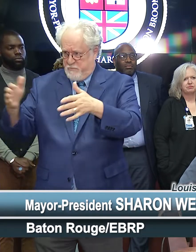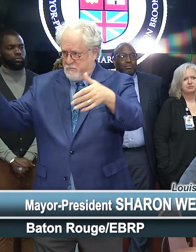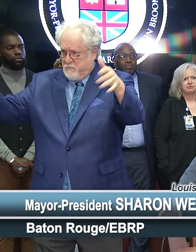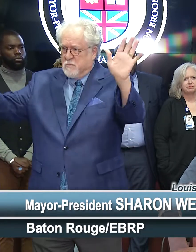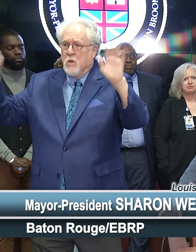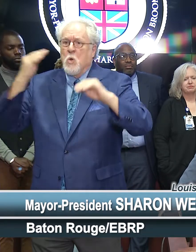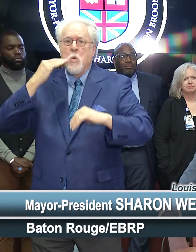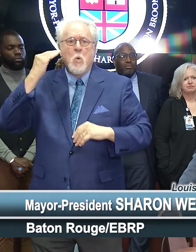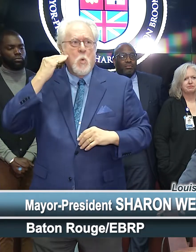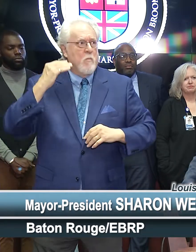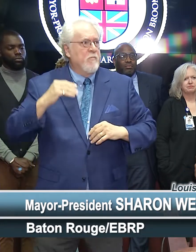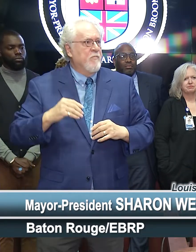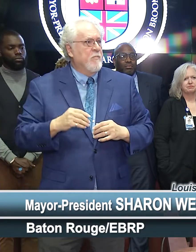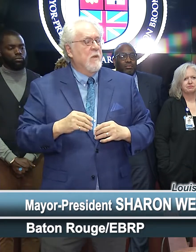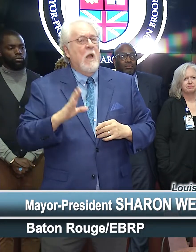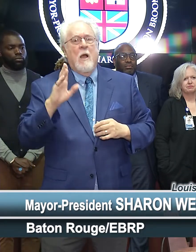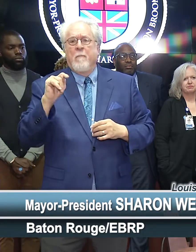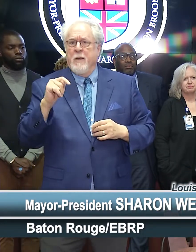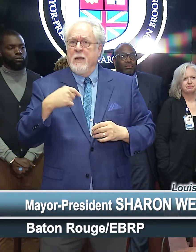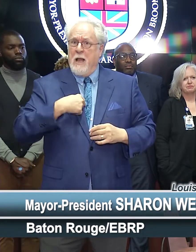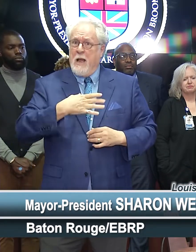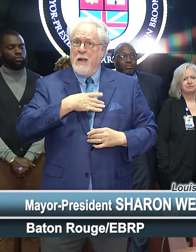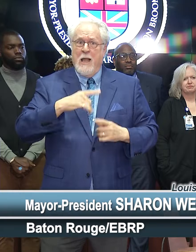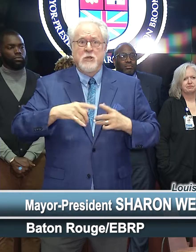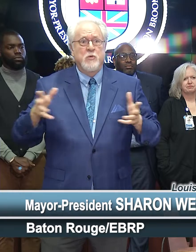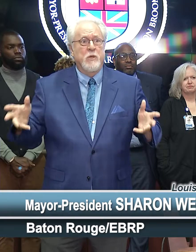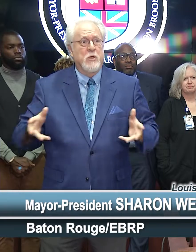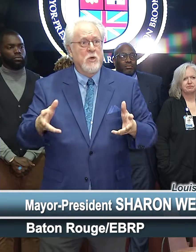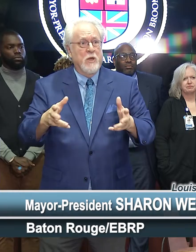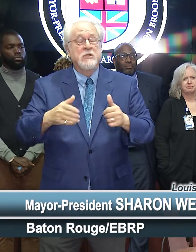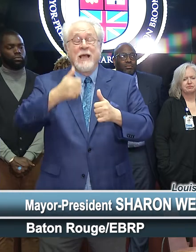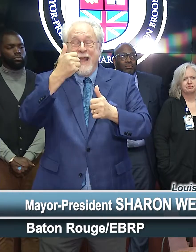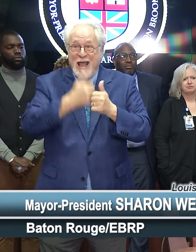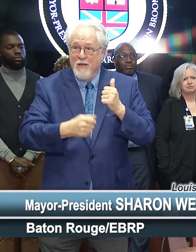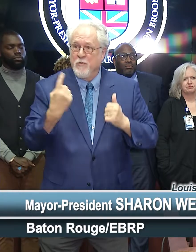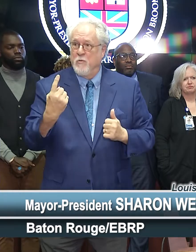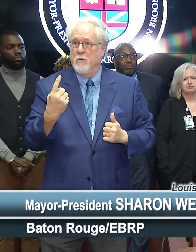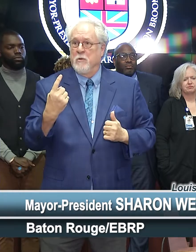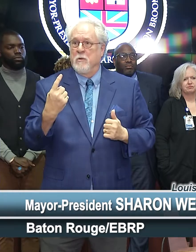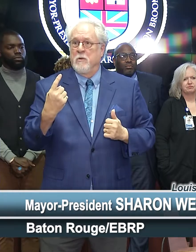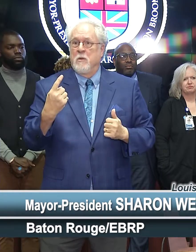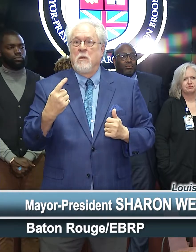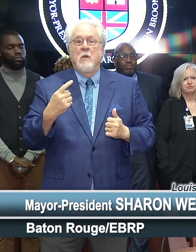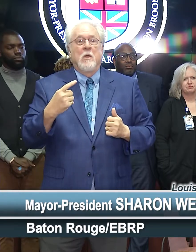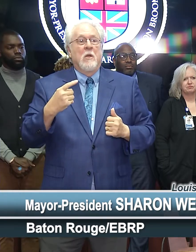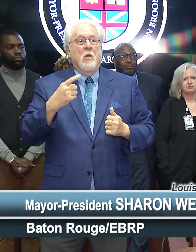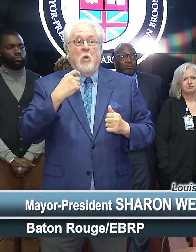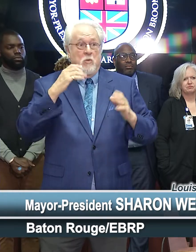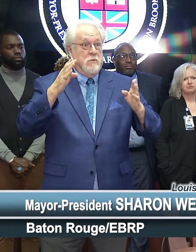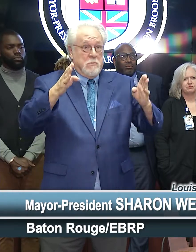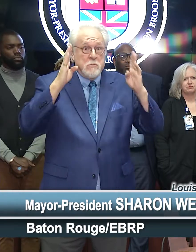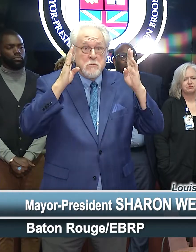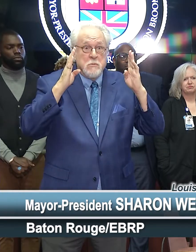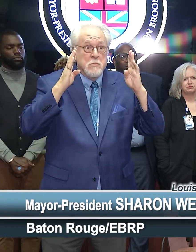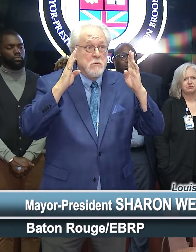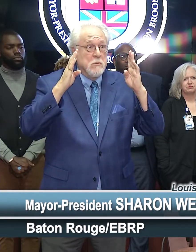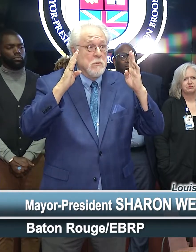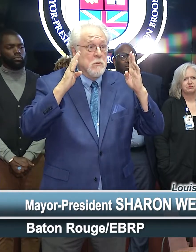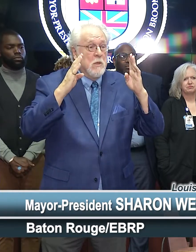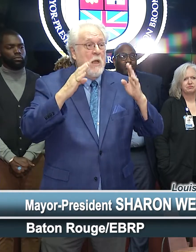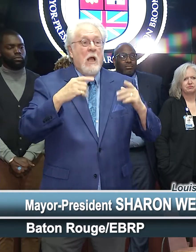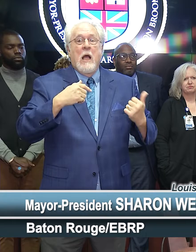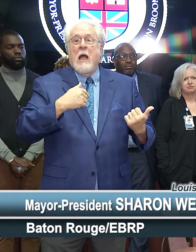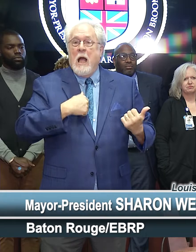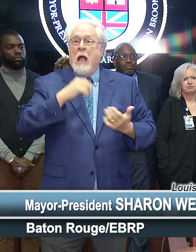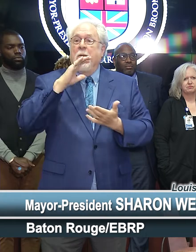group. But I would like to encourage everyone who's listening to this.